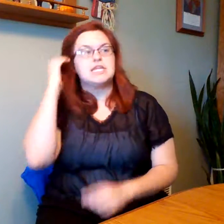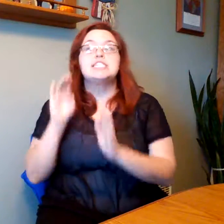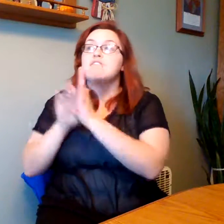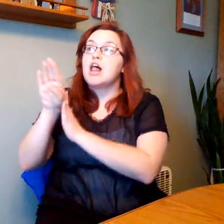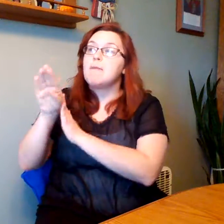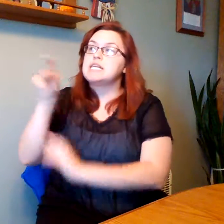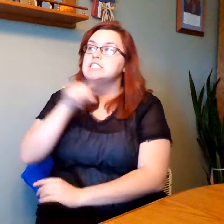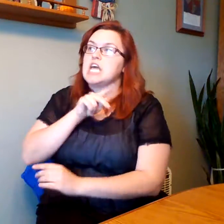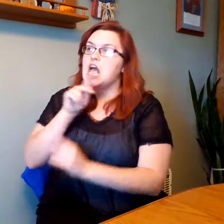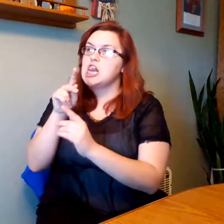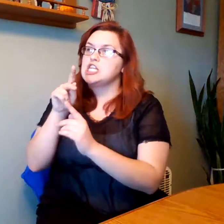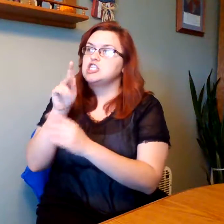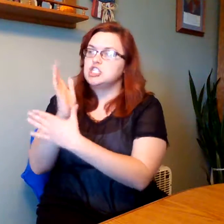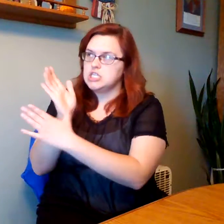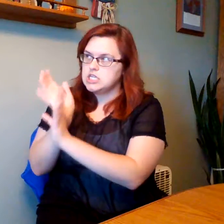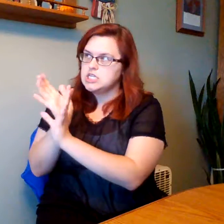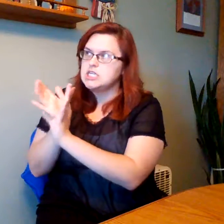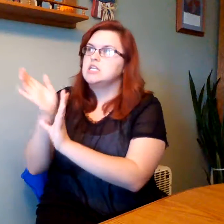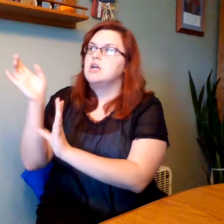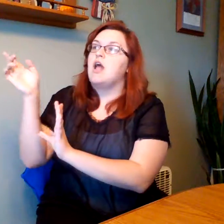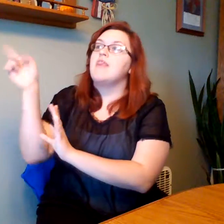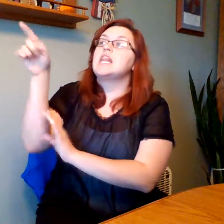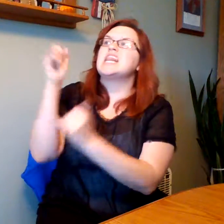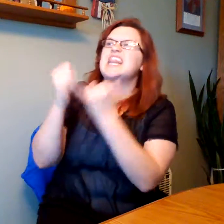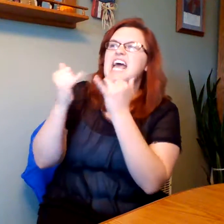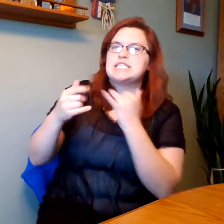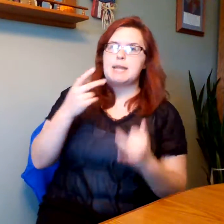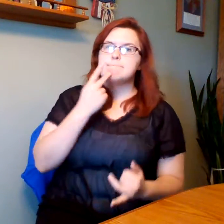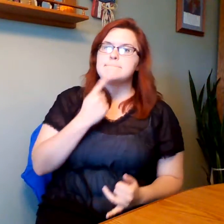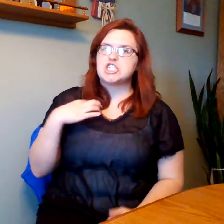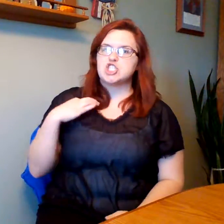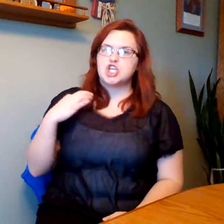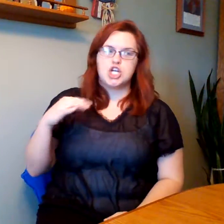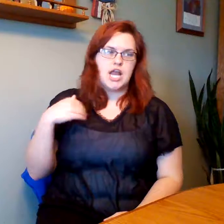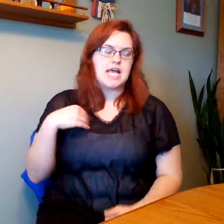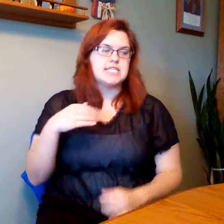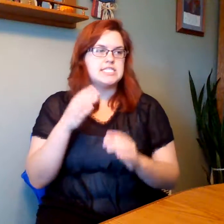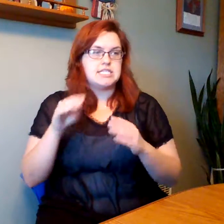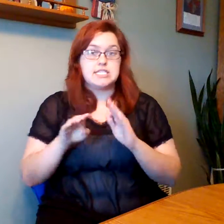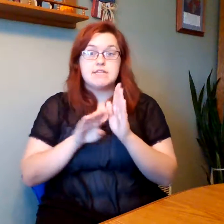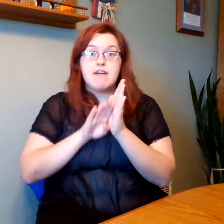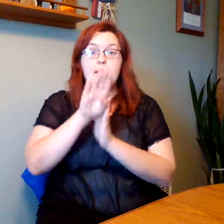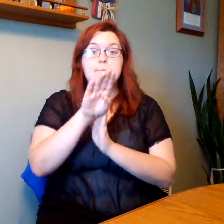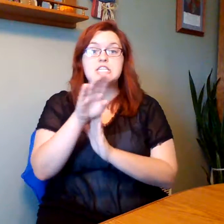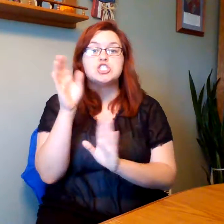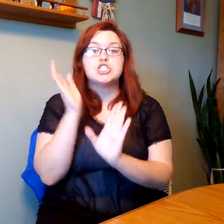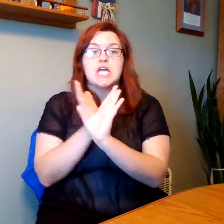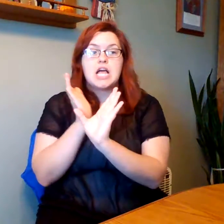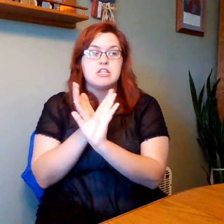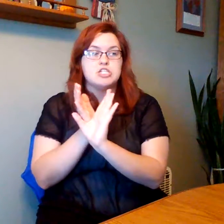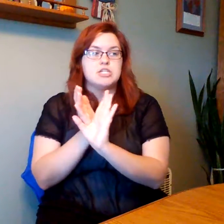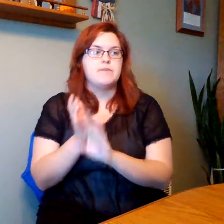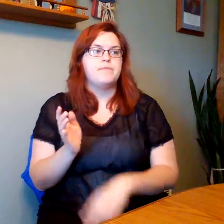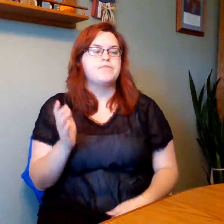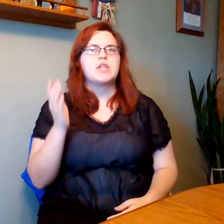social psychology. So that's the group. You'll get to meet them next week. On the course website, about which I'll have more to say in a minute,